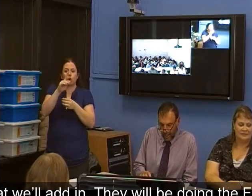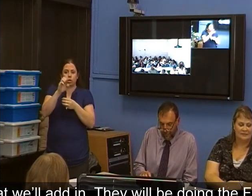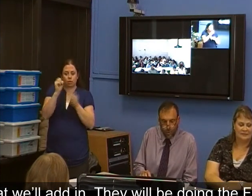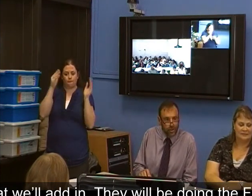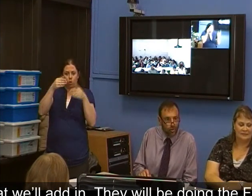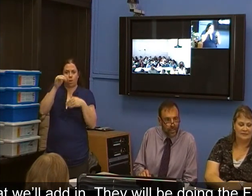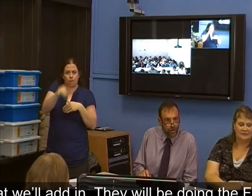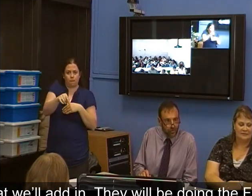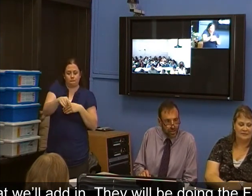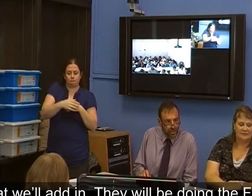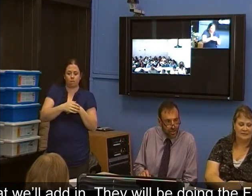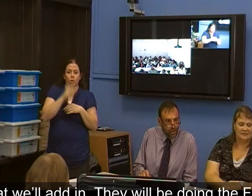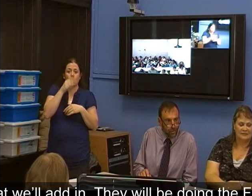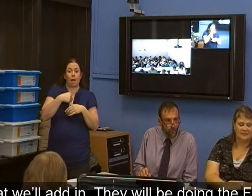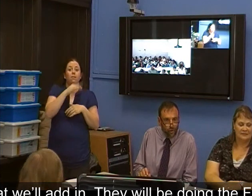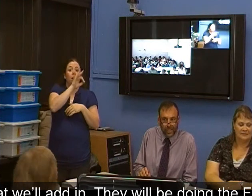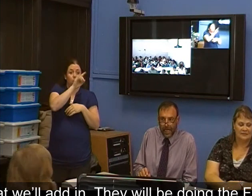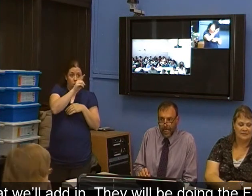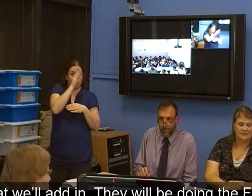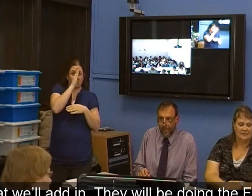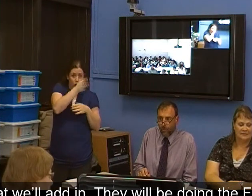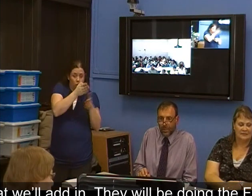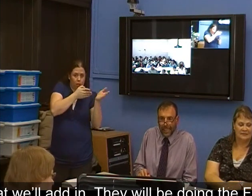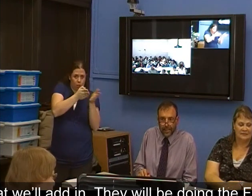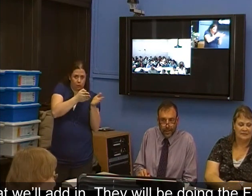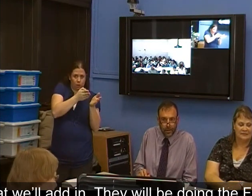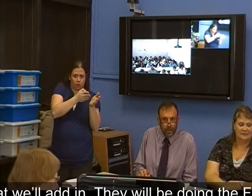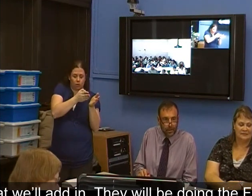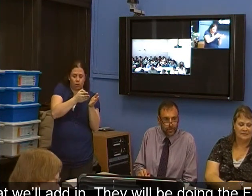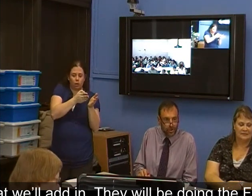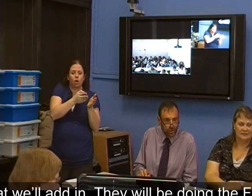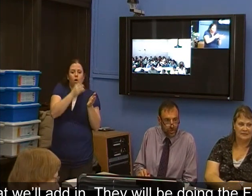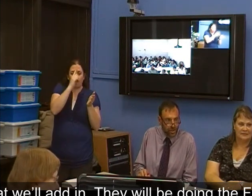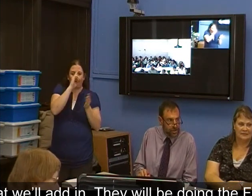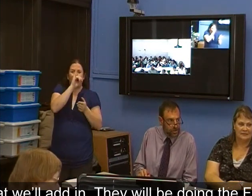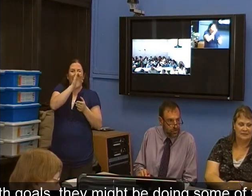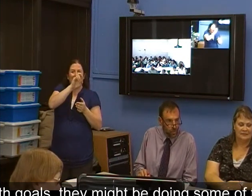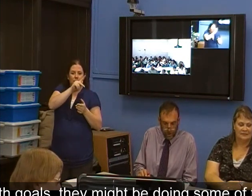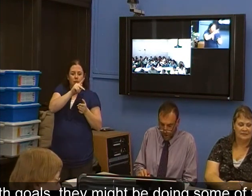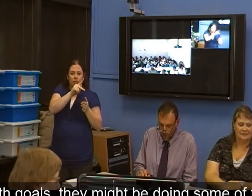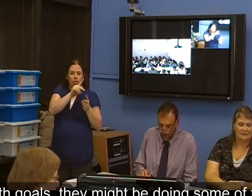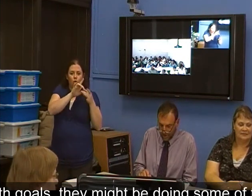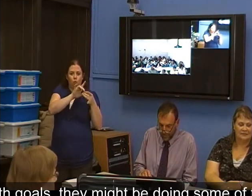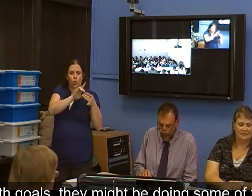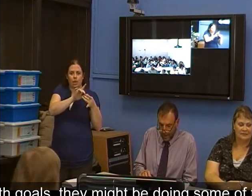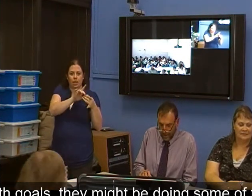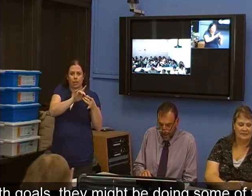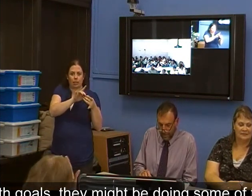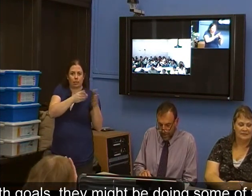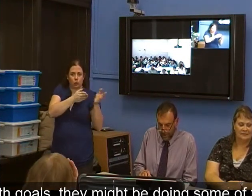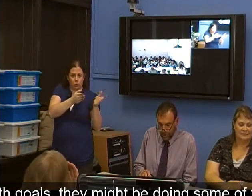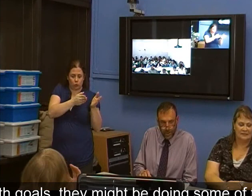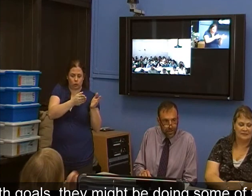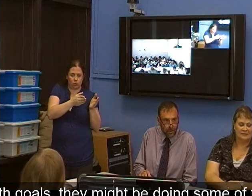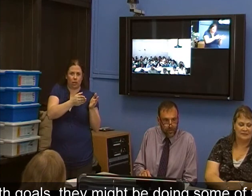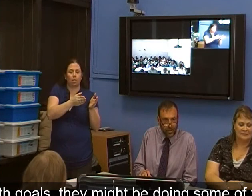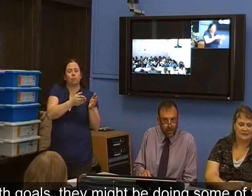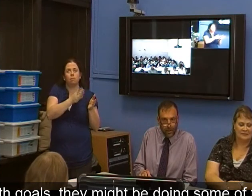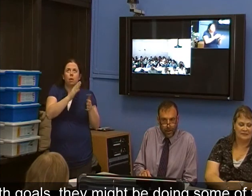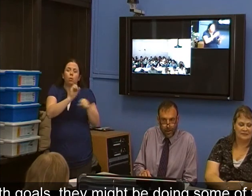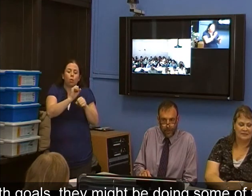F1 direct services for the IEP related services with goals. They might be doing some of the